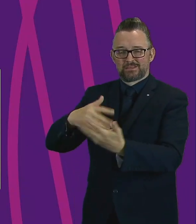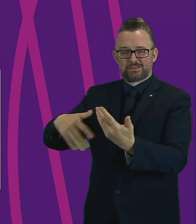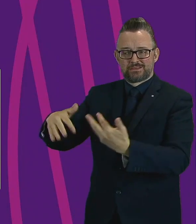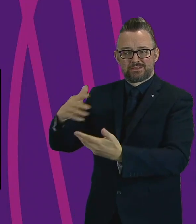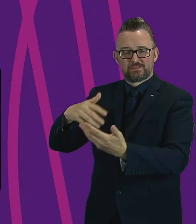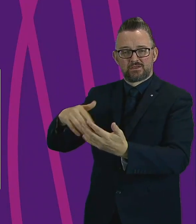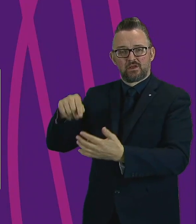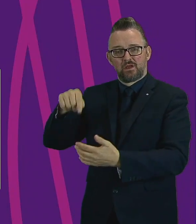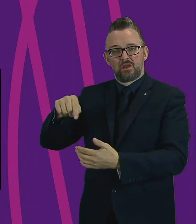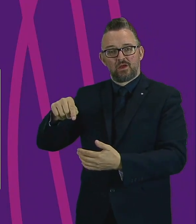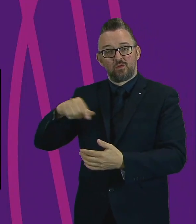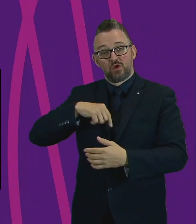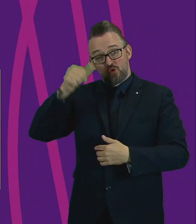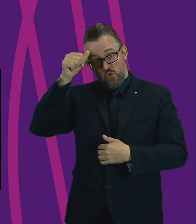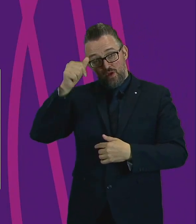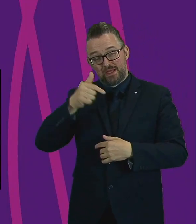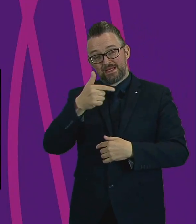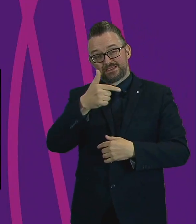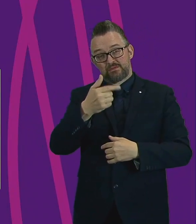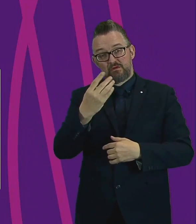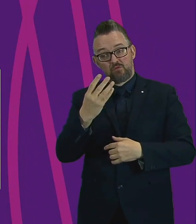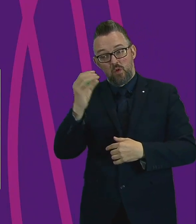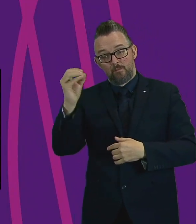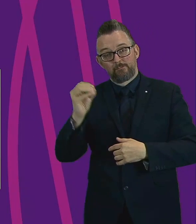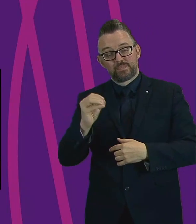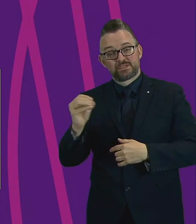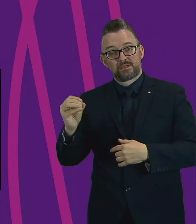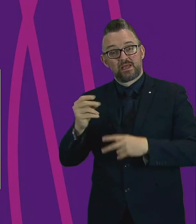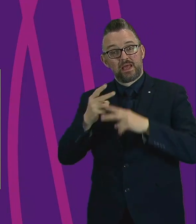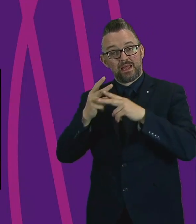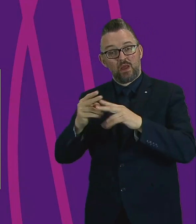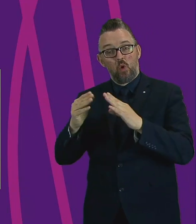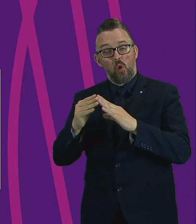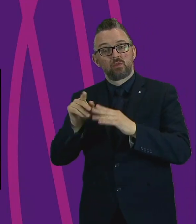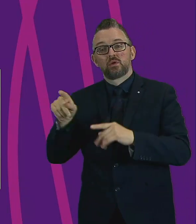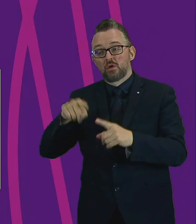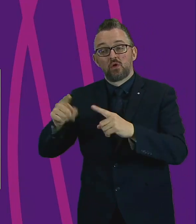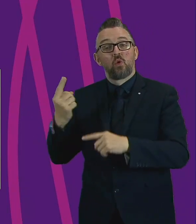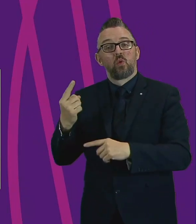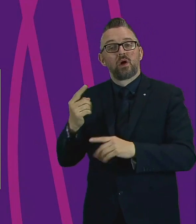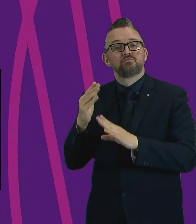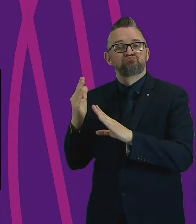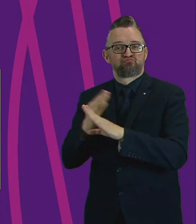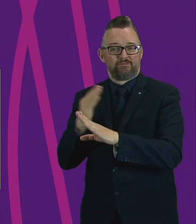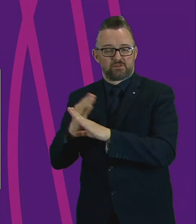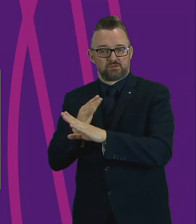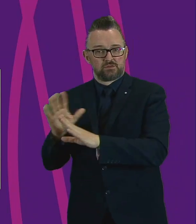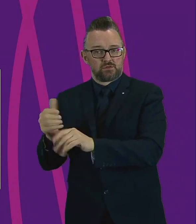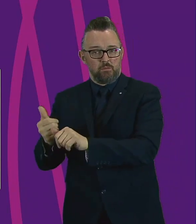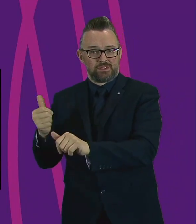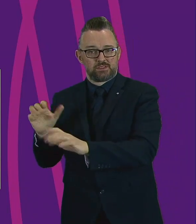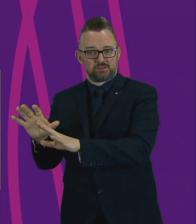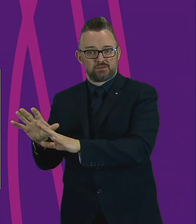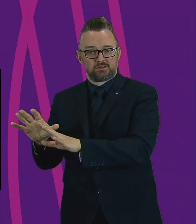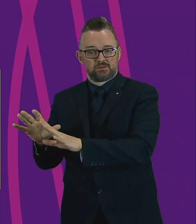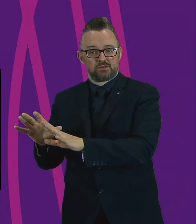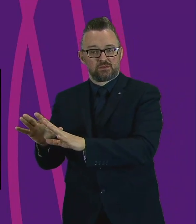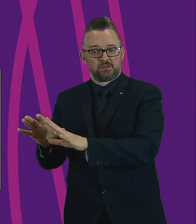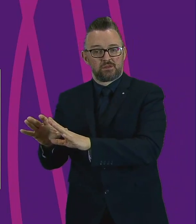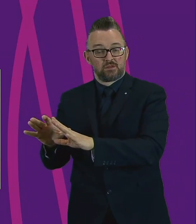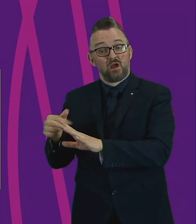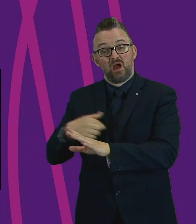with a system where over 74% of the care homes are privately owned. Much has been said about it. What I want to highlight in